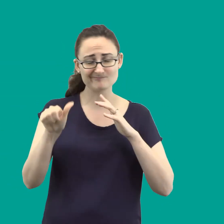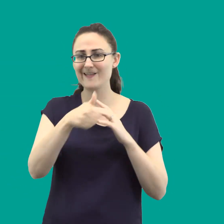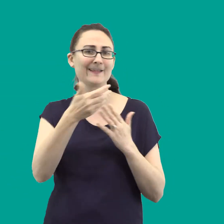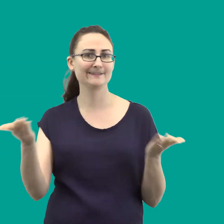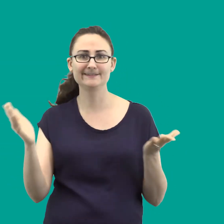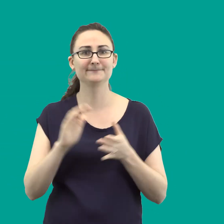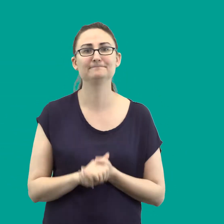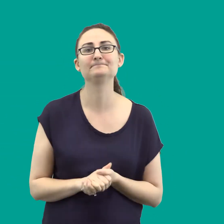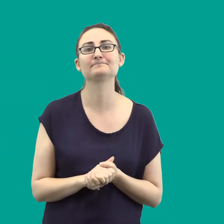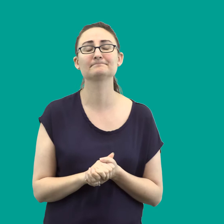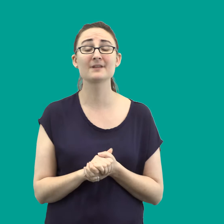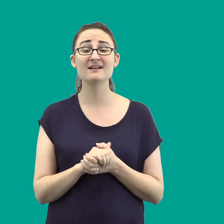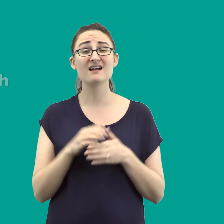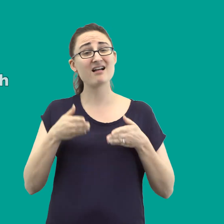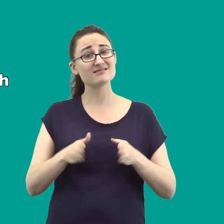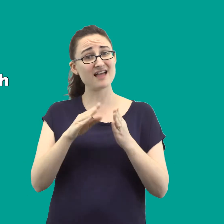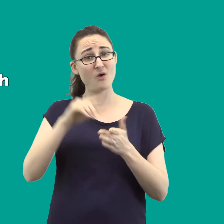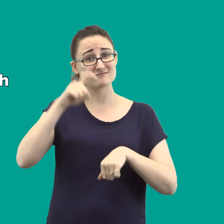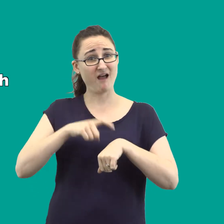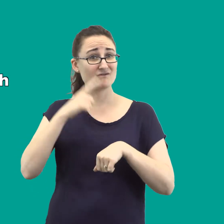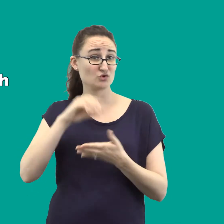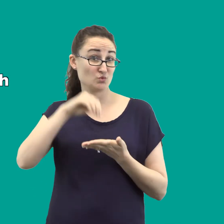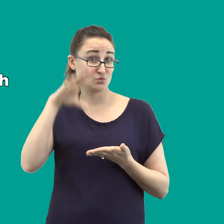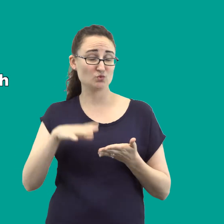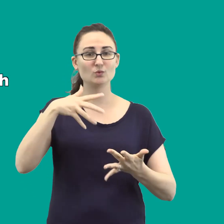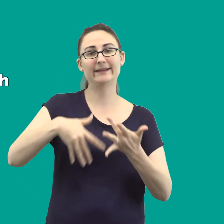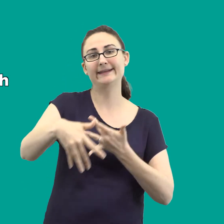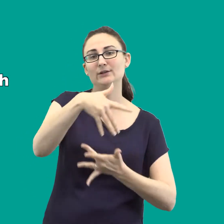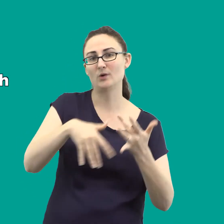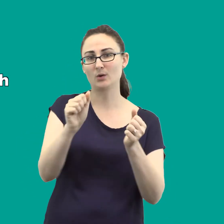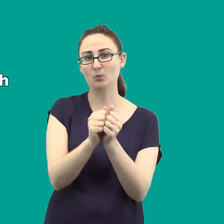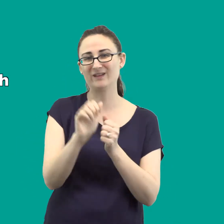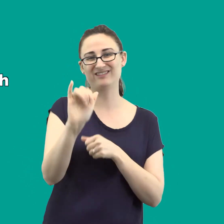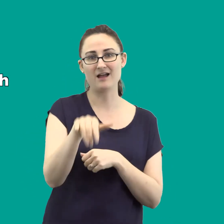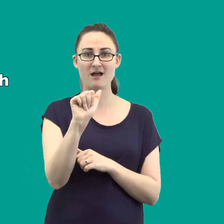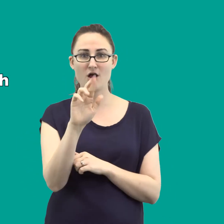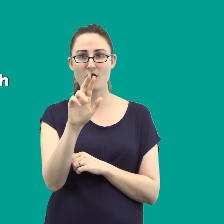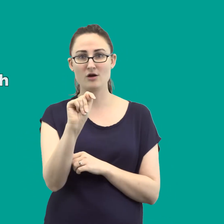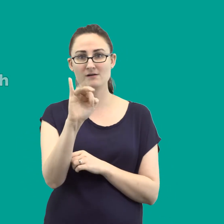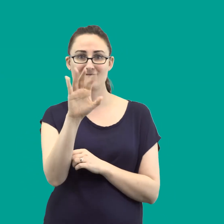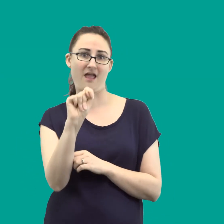photographs, it can be anything. You need to allow time for students to interact with the artifact.